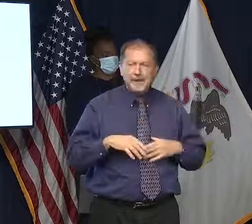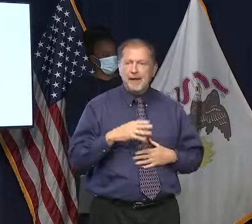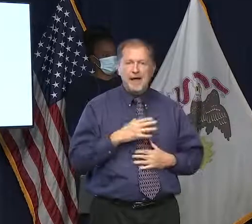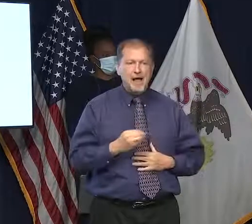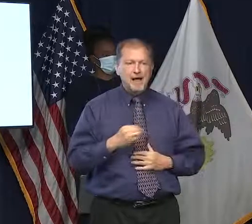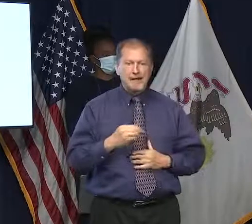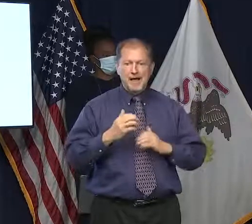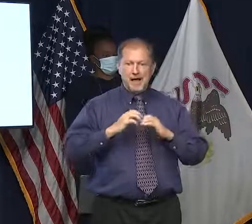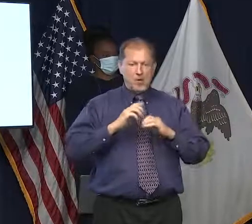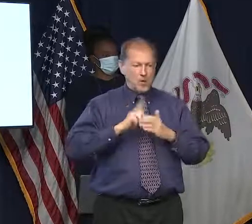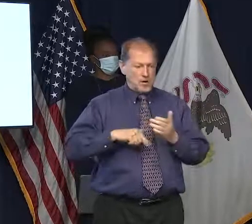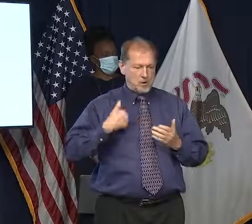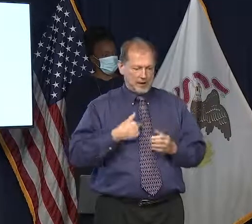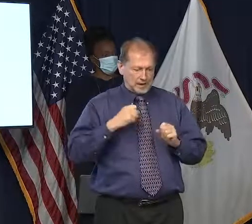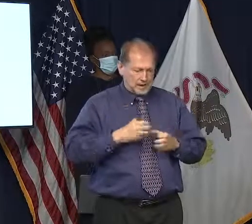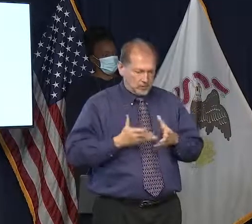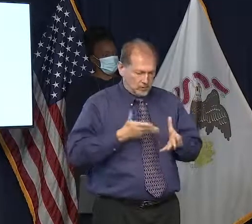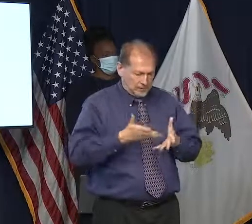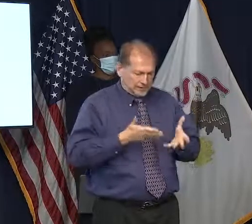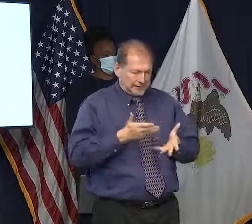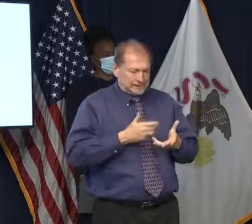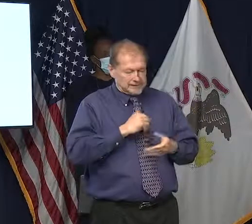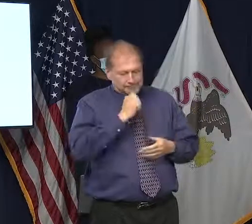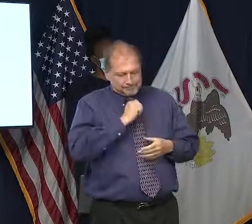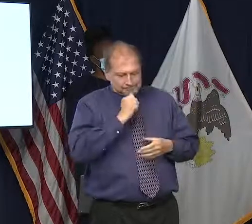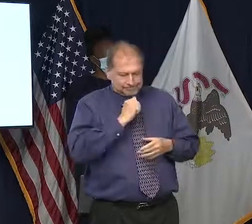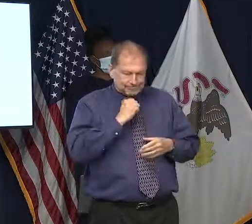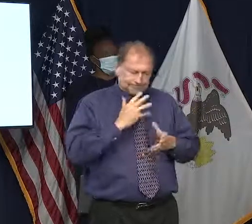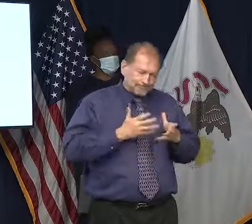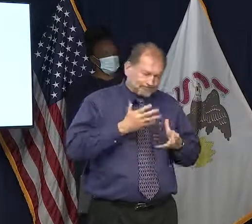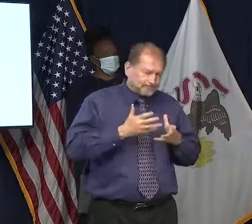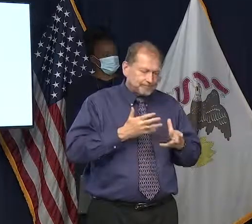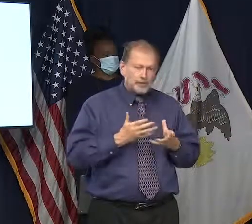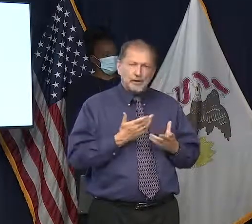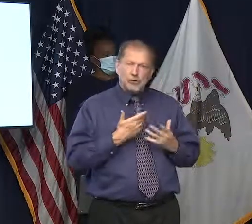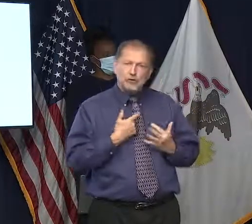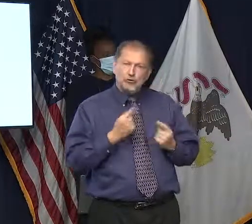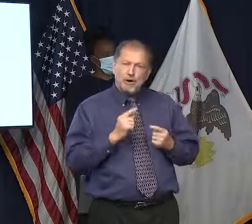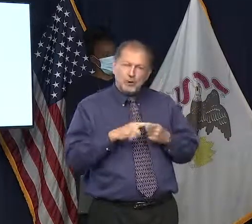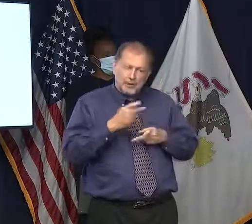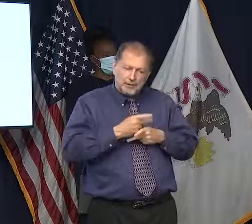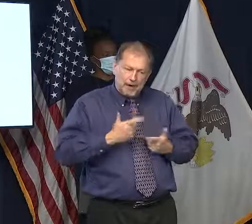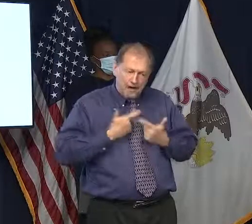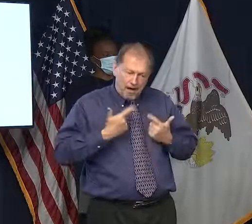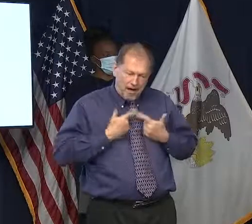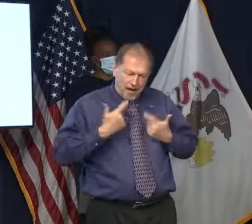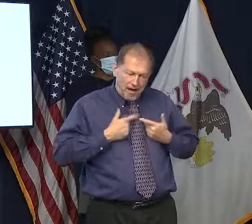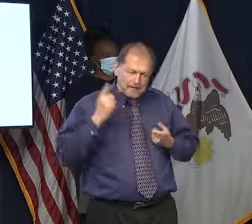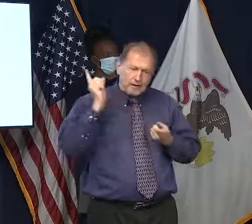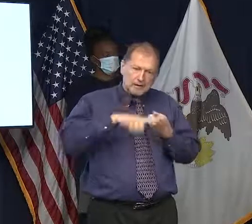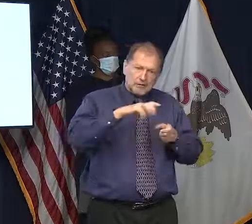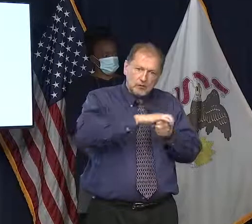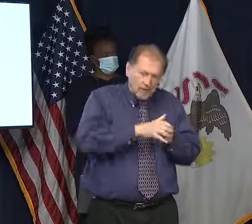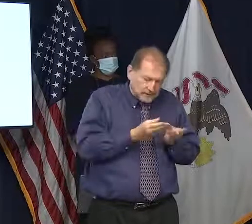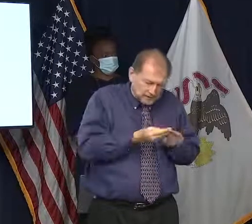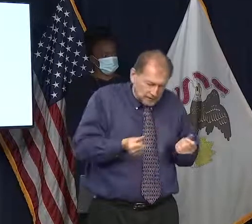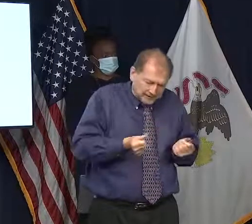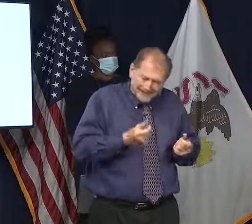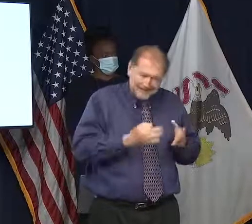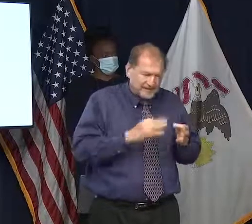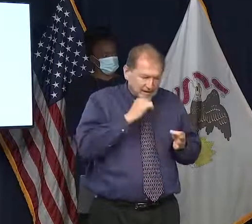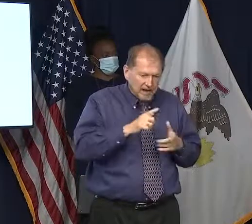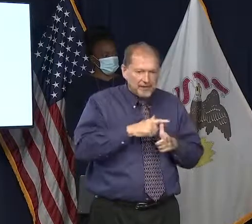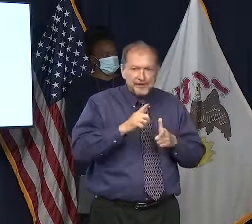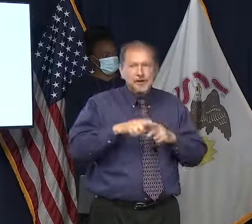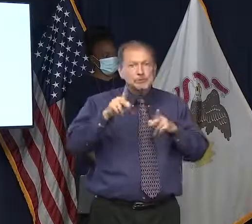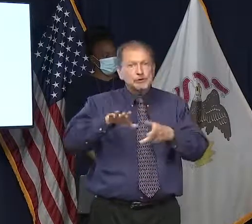little we can do other than to let the disease take its course. And that is also tragic,